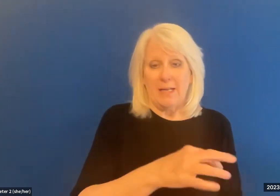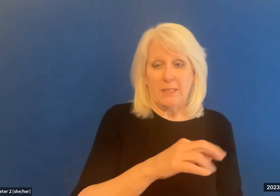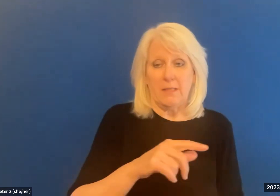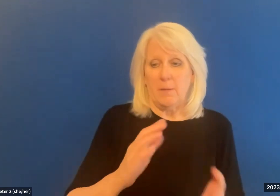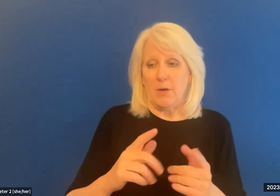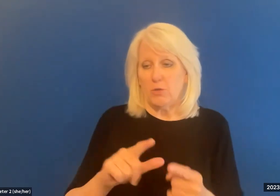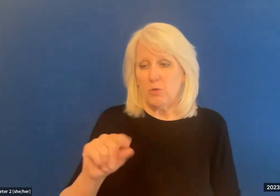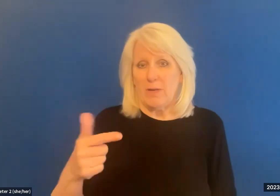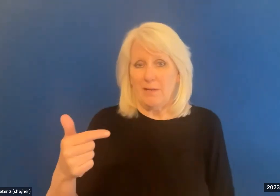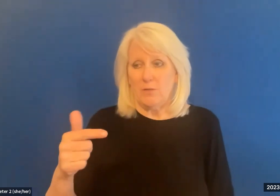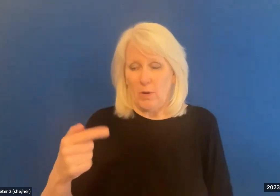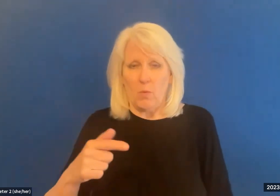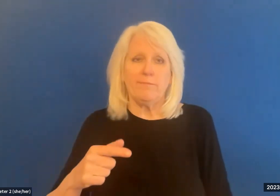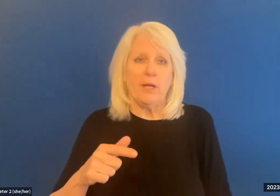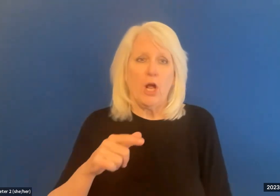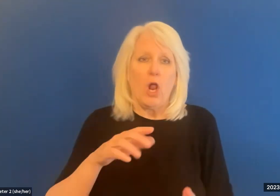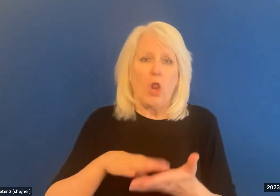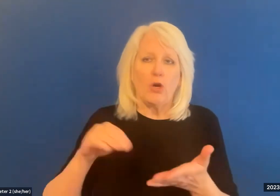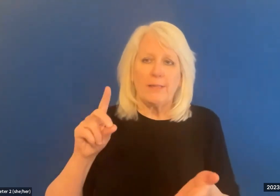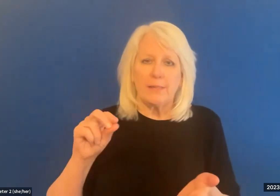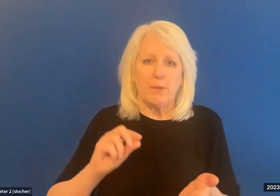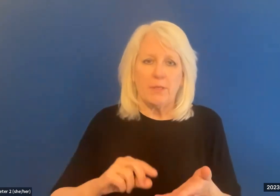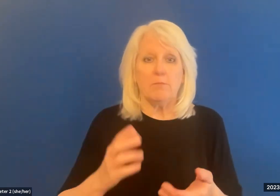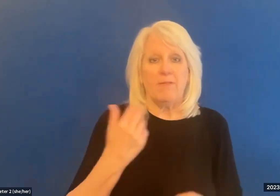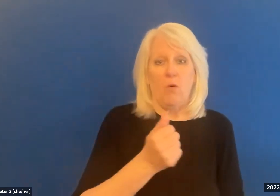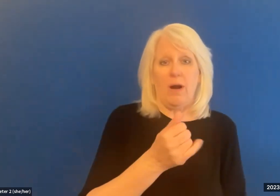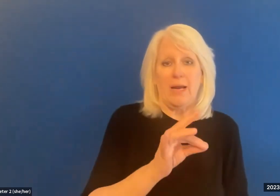from 18.2% to 13%.